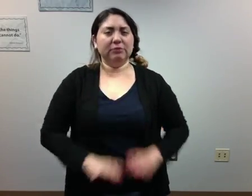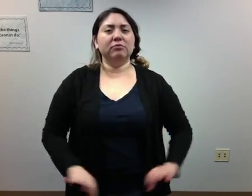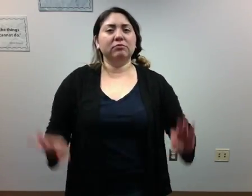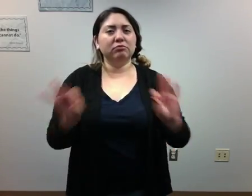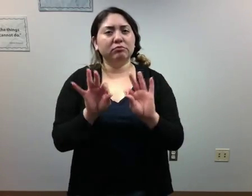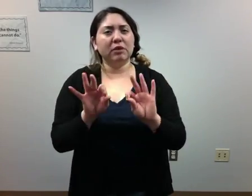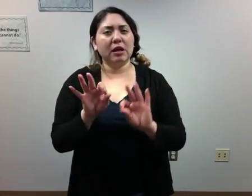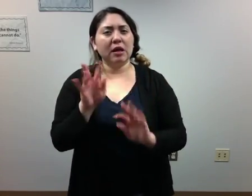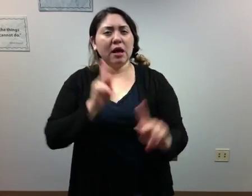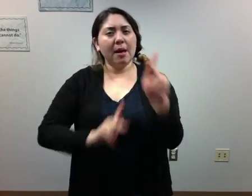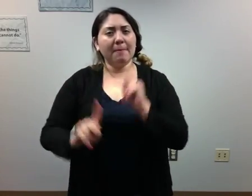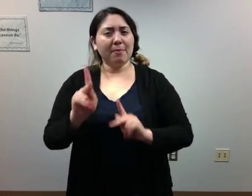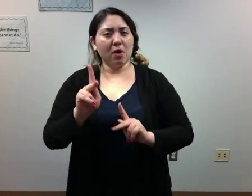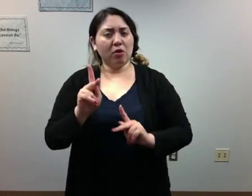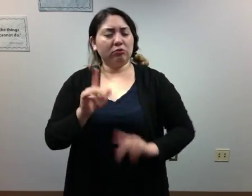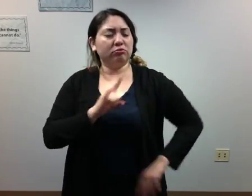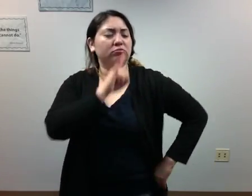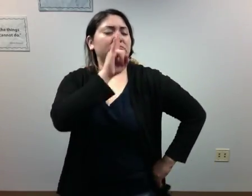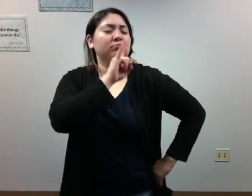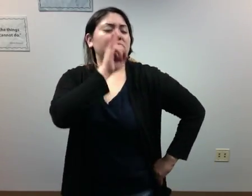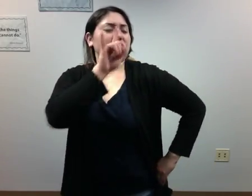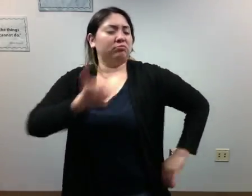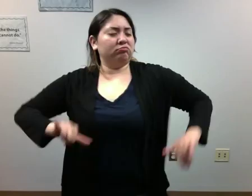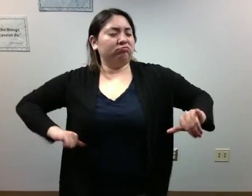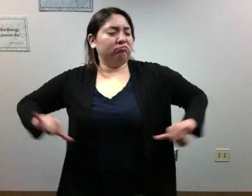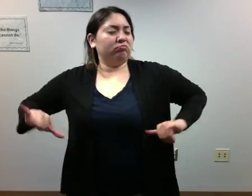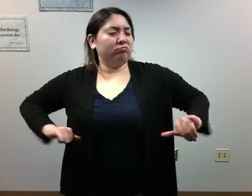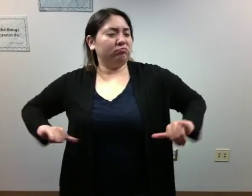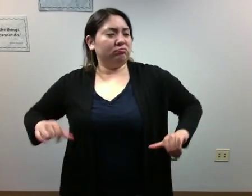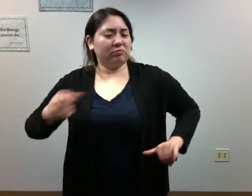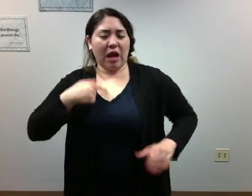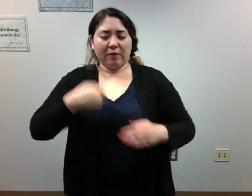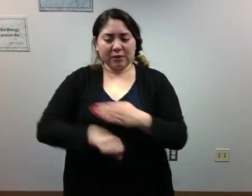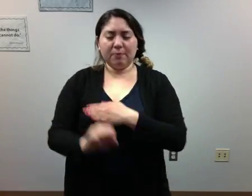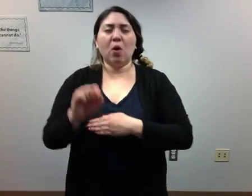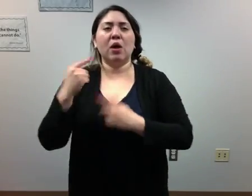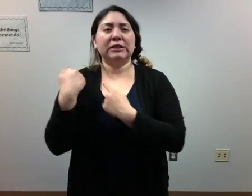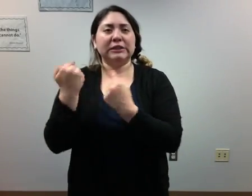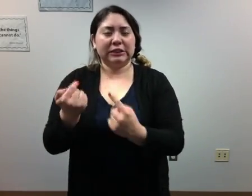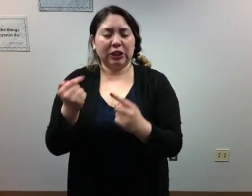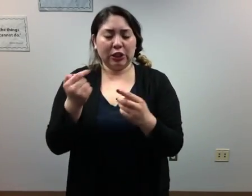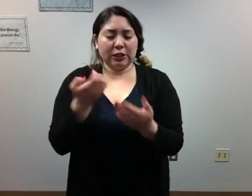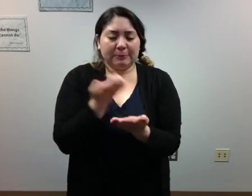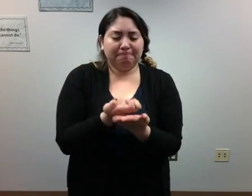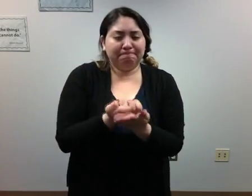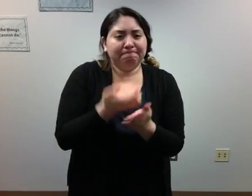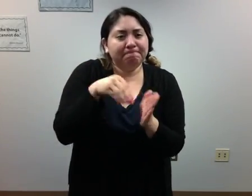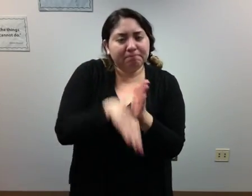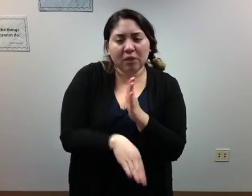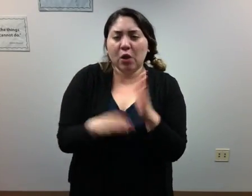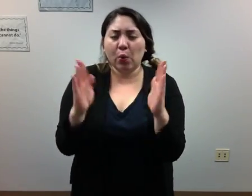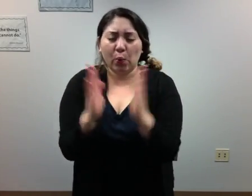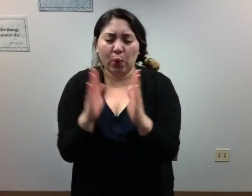People who put on airs. I was born during the Depression in a little community just outside